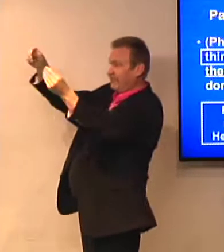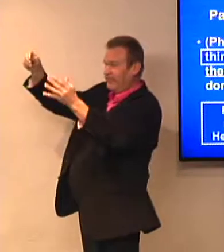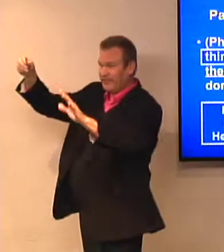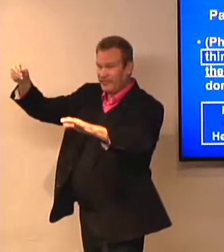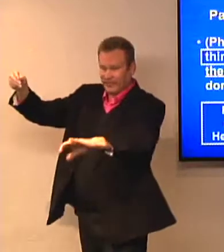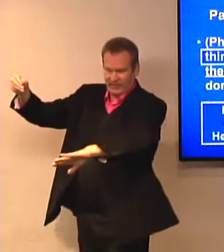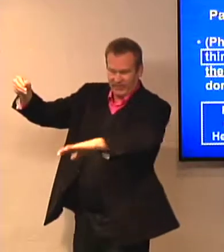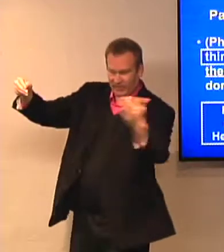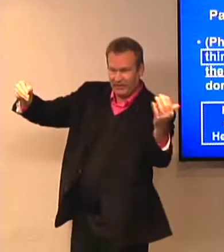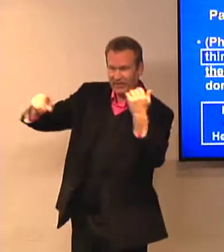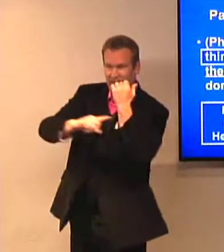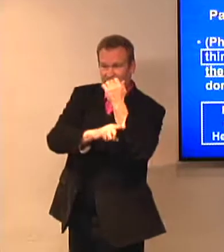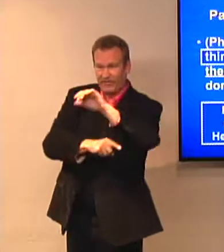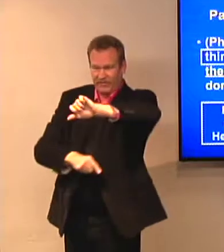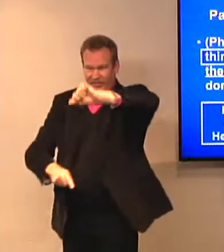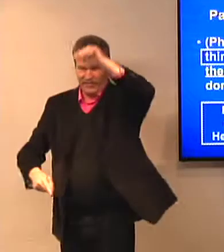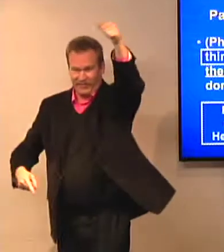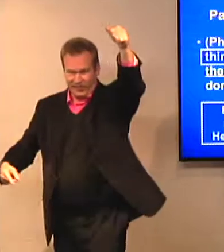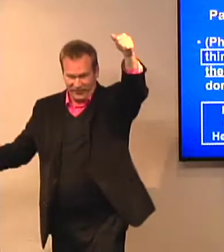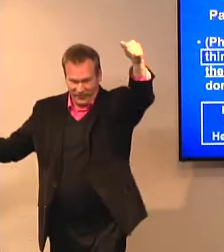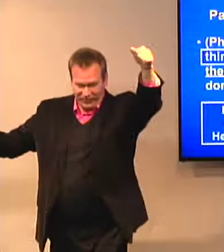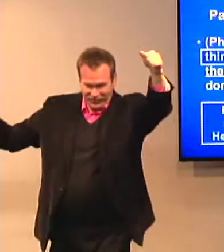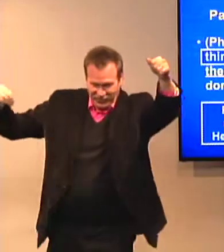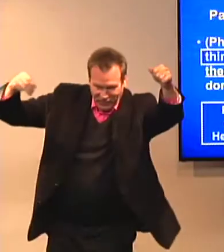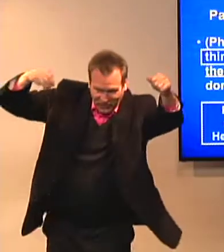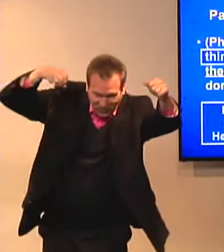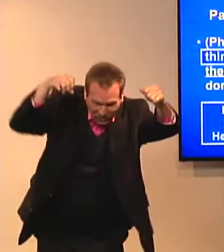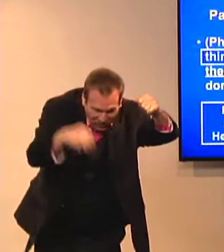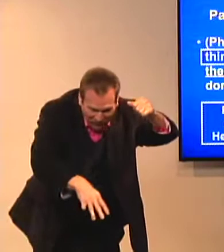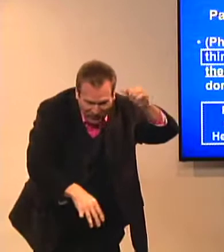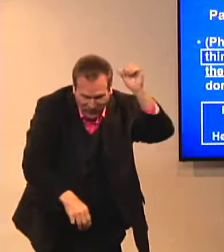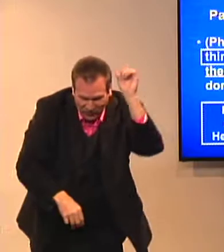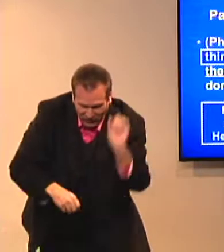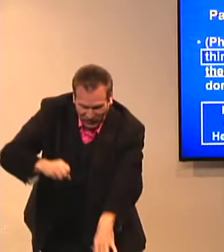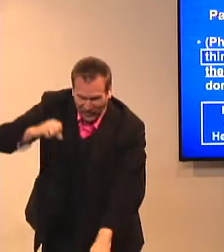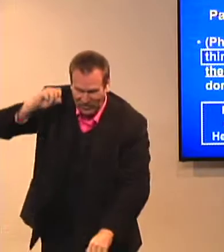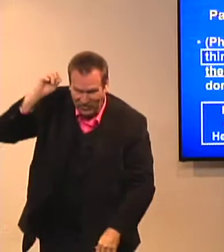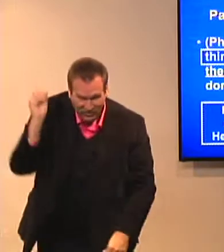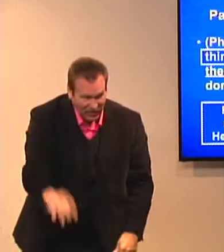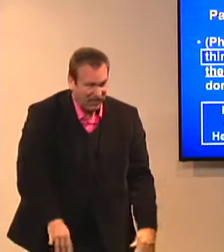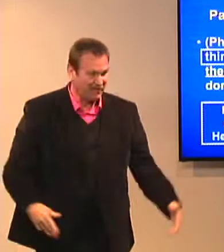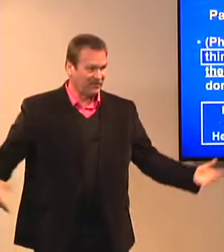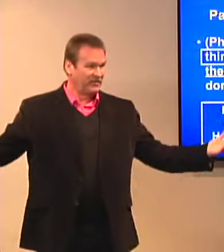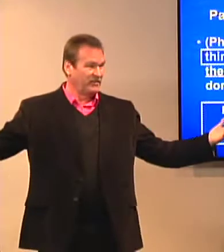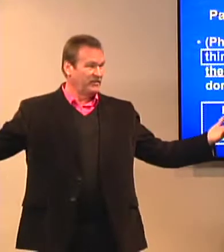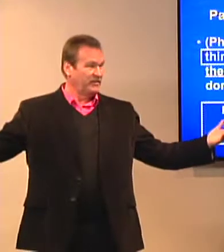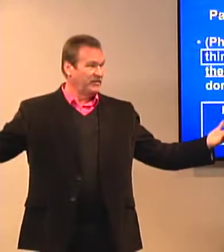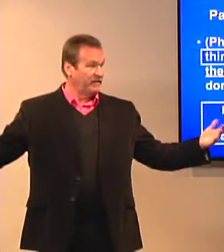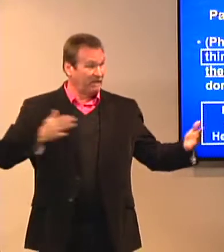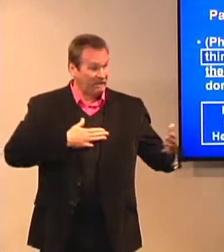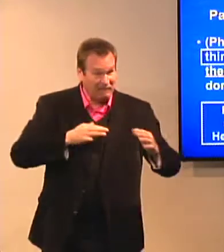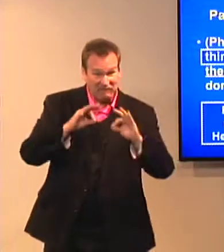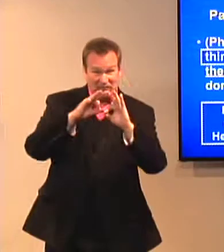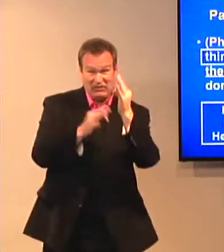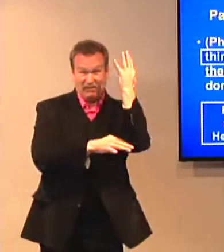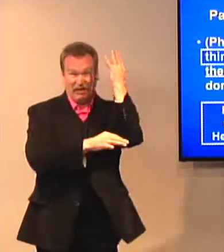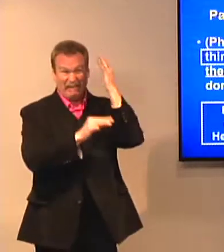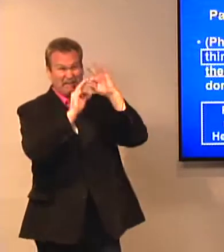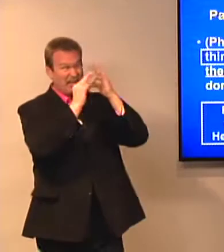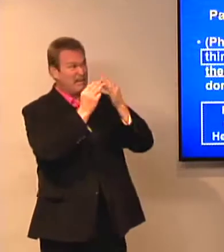just how smart you are. Just go to the trash can, open it up, dump it in. That's what you should do.